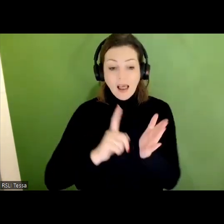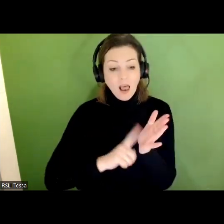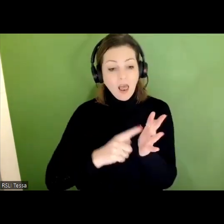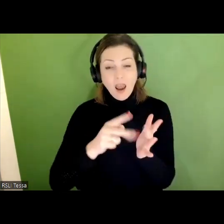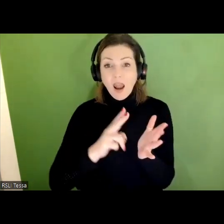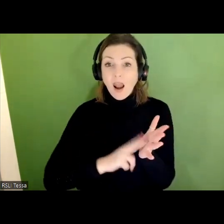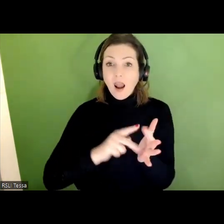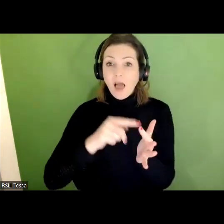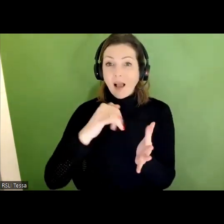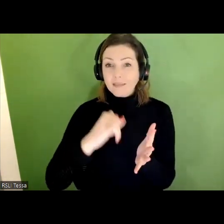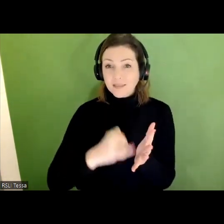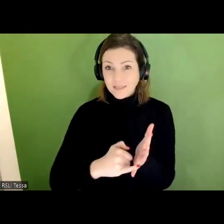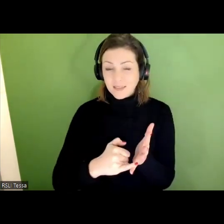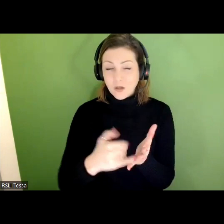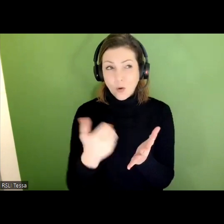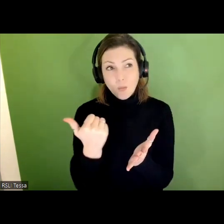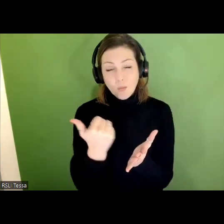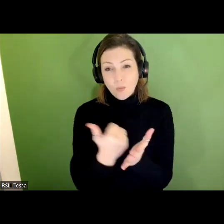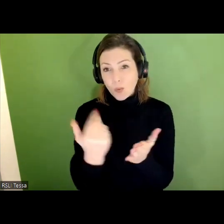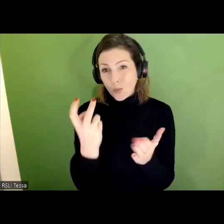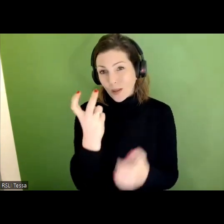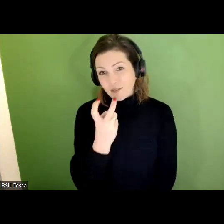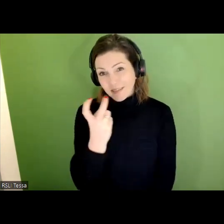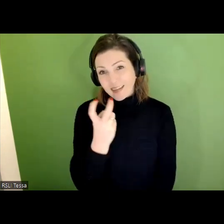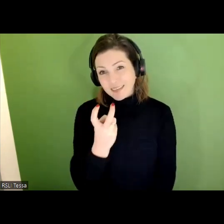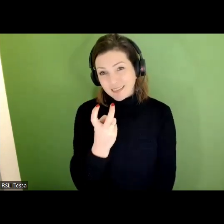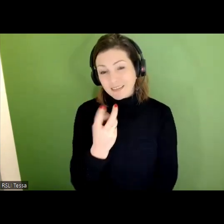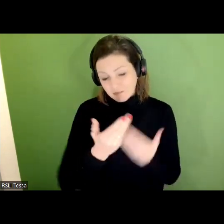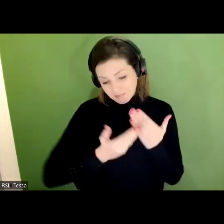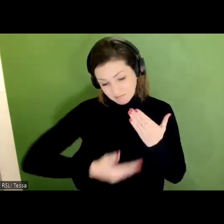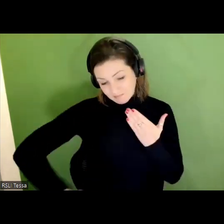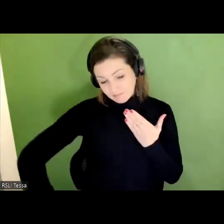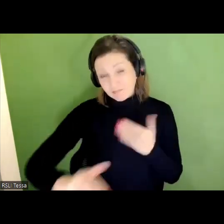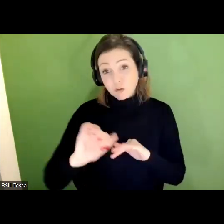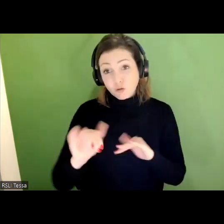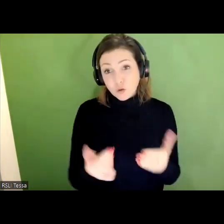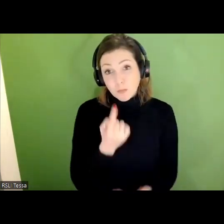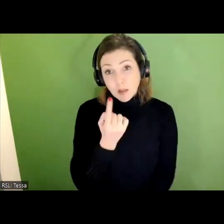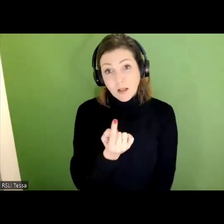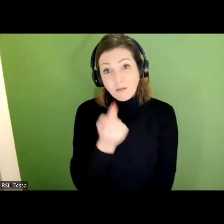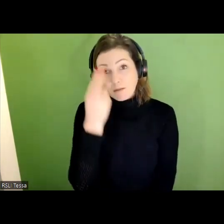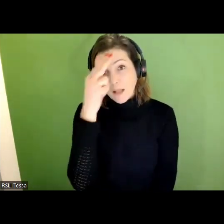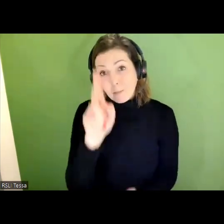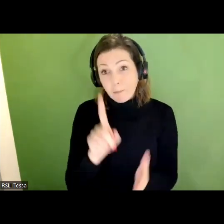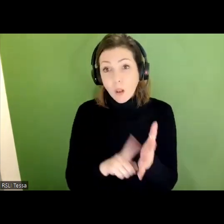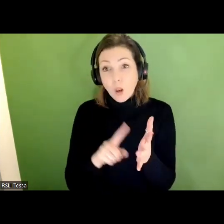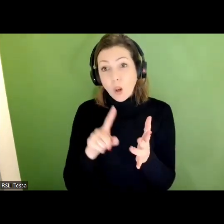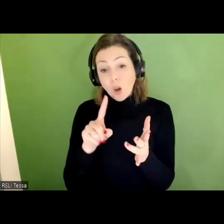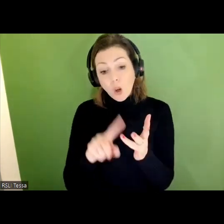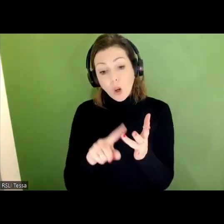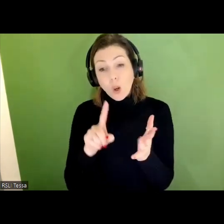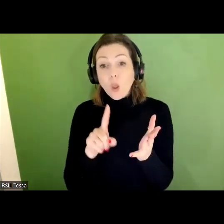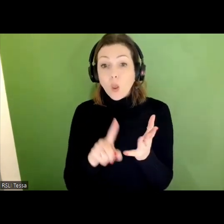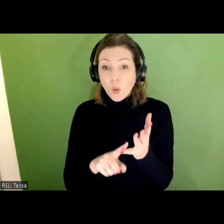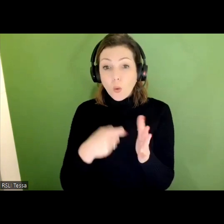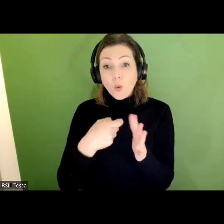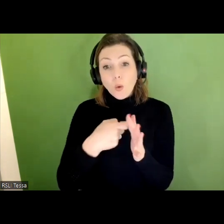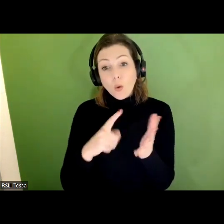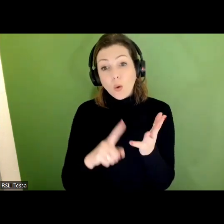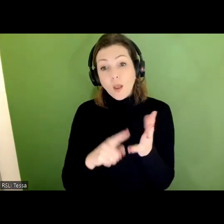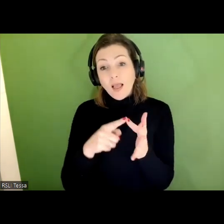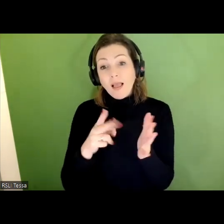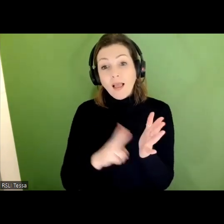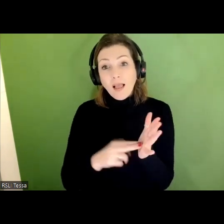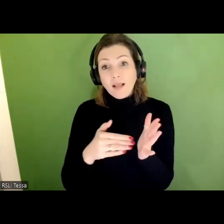we have ahead of us. Just to introduce myself, I'm Lou Kuenzler. I'm a children's